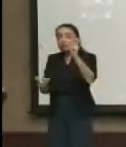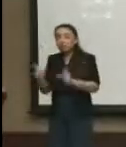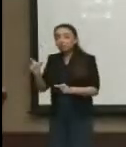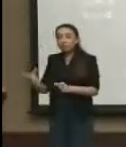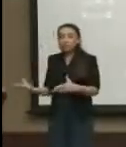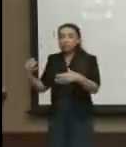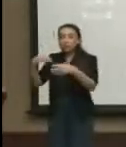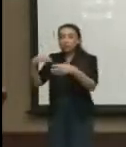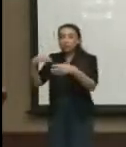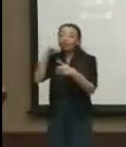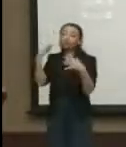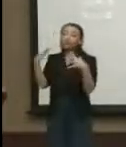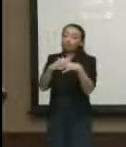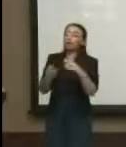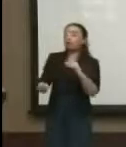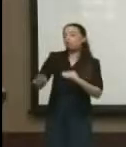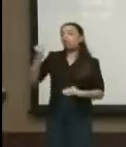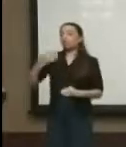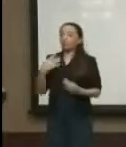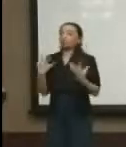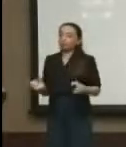the women in these programs to go up.